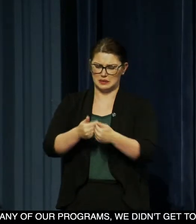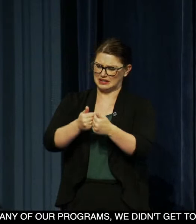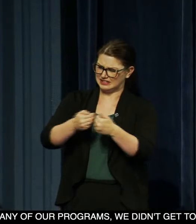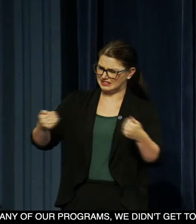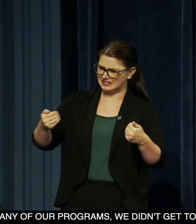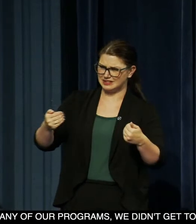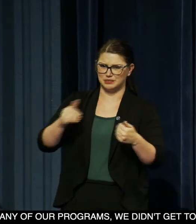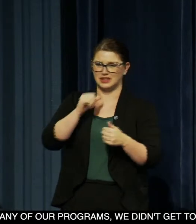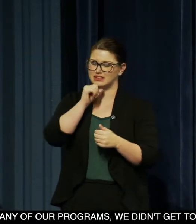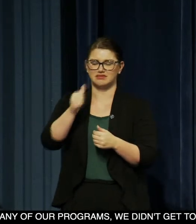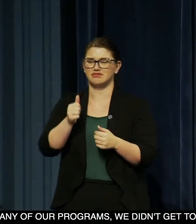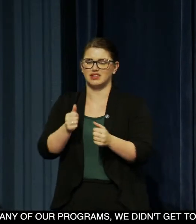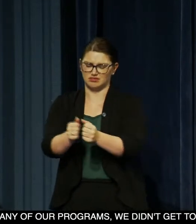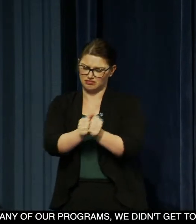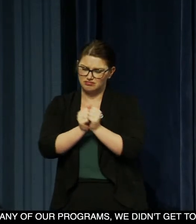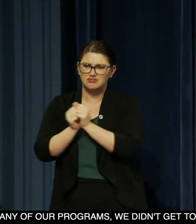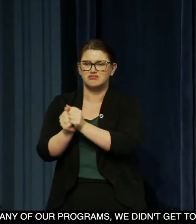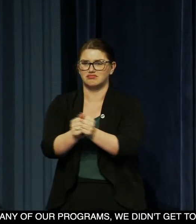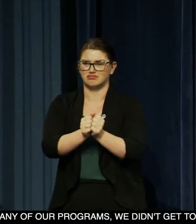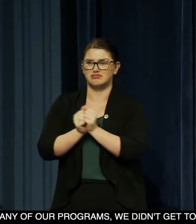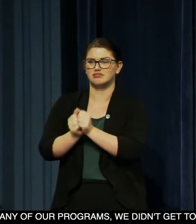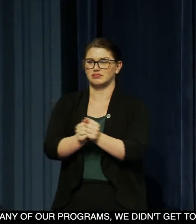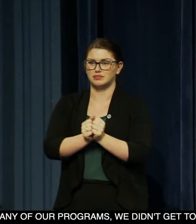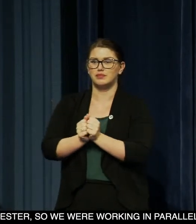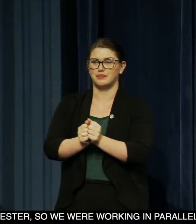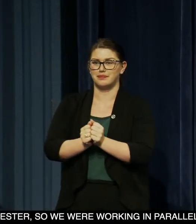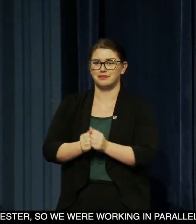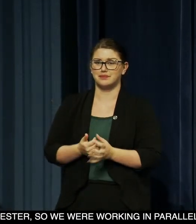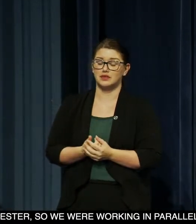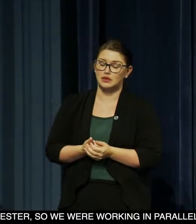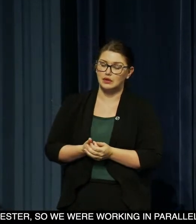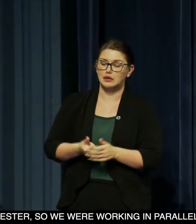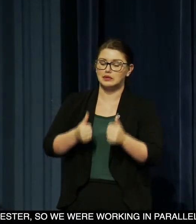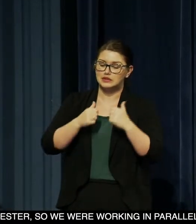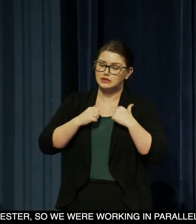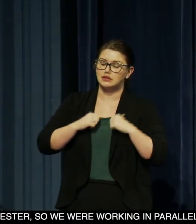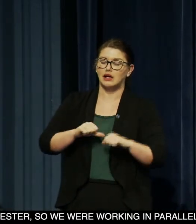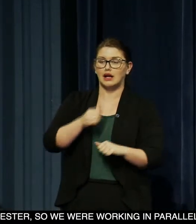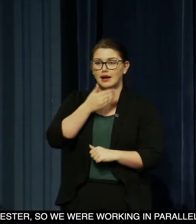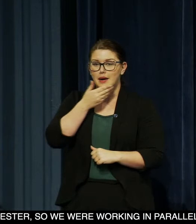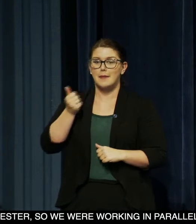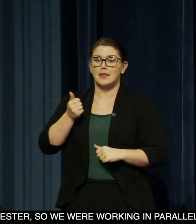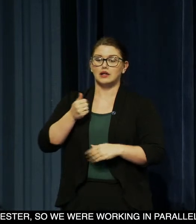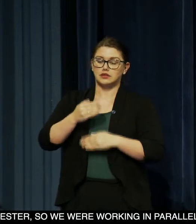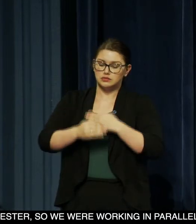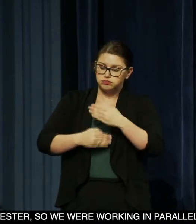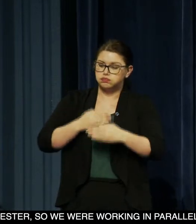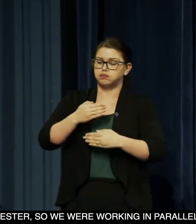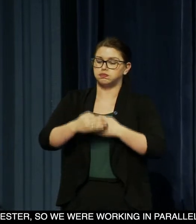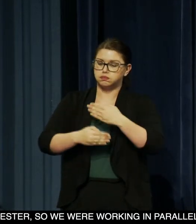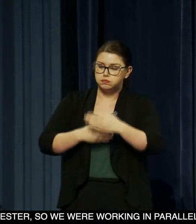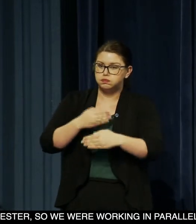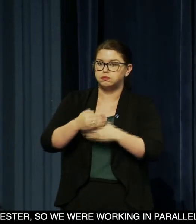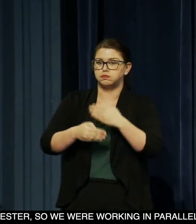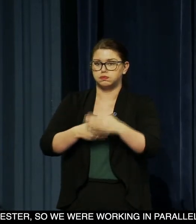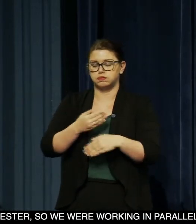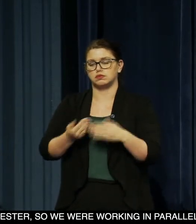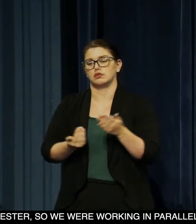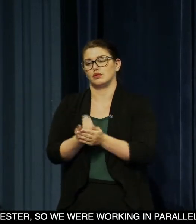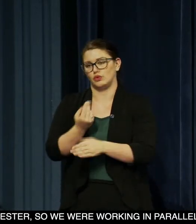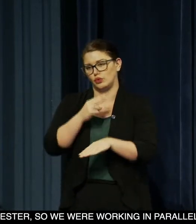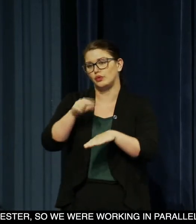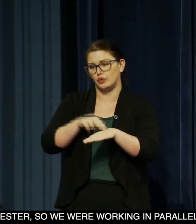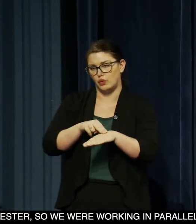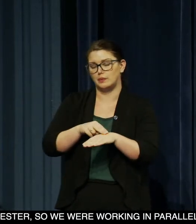of together. We did our best to carry on with our ever-evolving new normal.